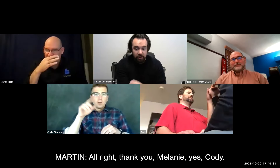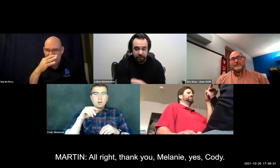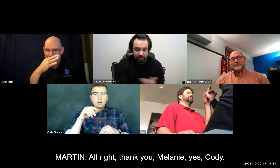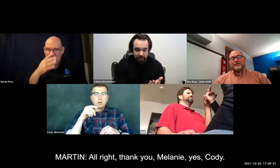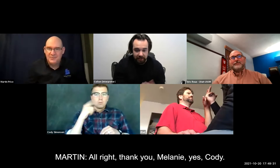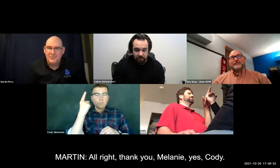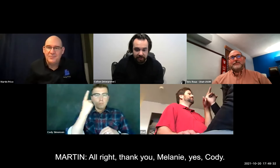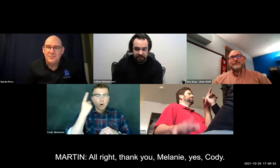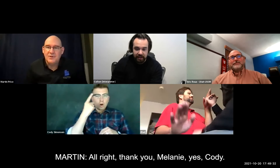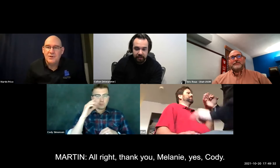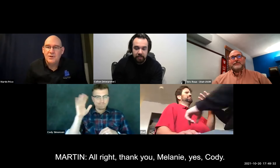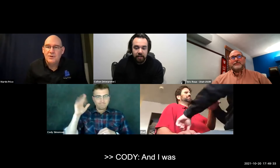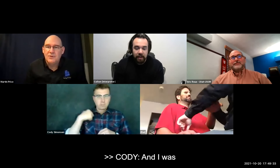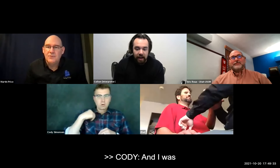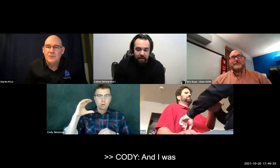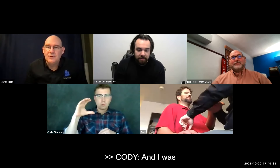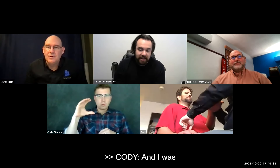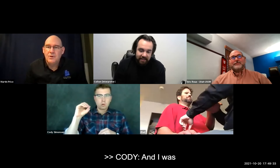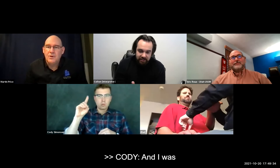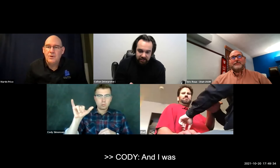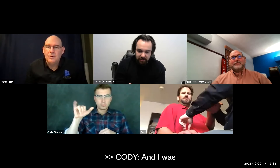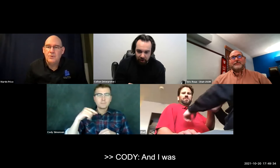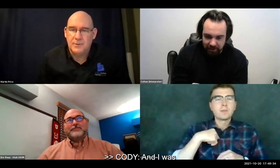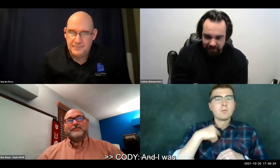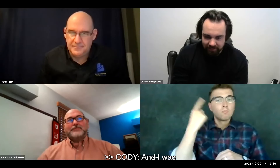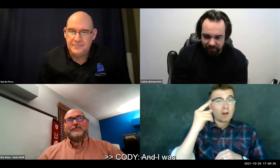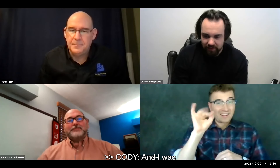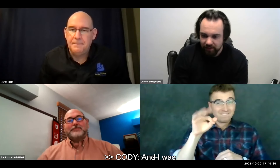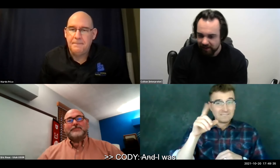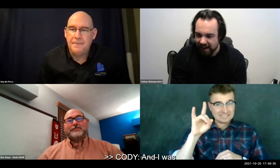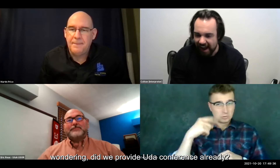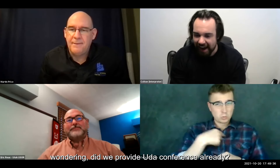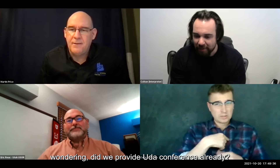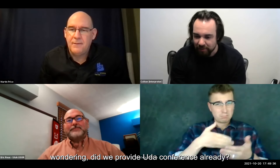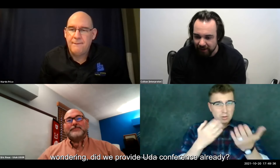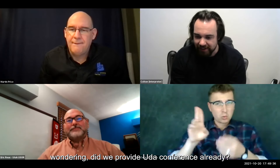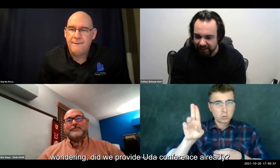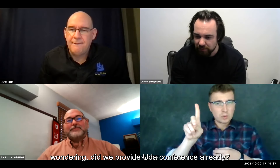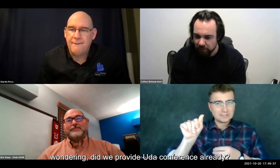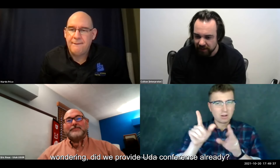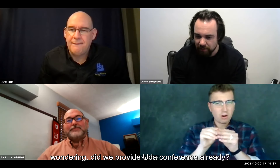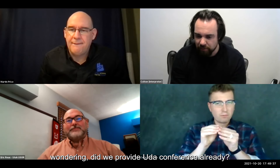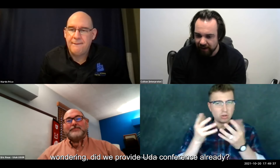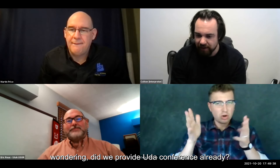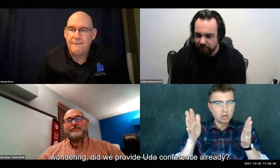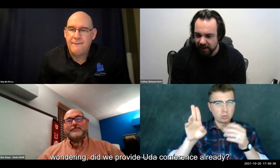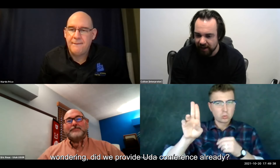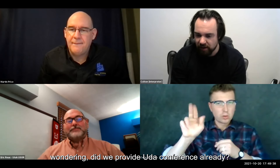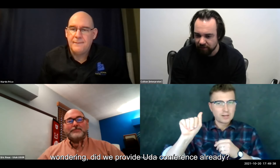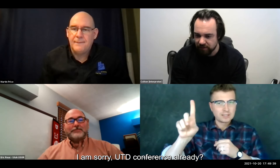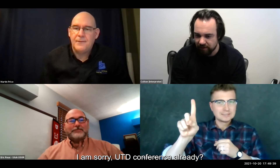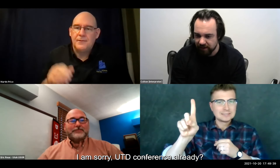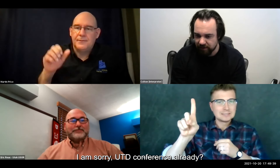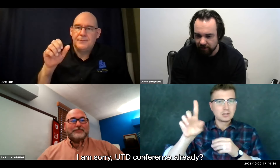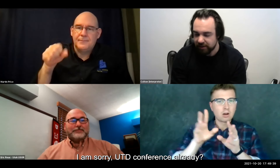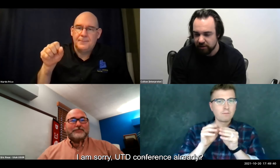Yes, Cody, do you have something that you wanted to say? Yes, hi, this is Cody. And I was wondering, did we provide UDA